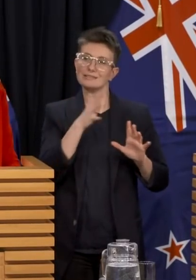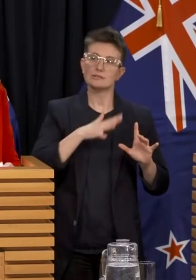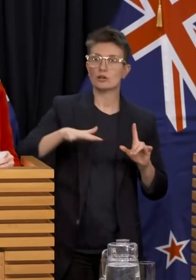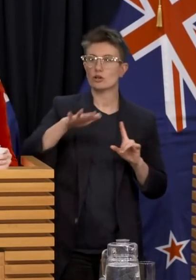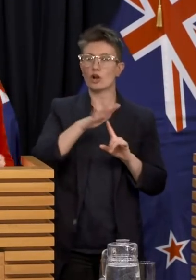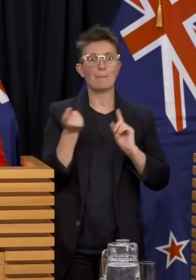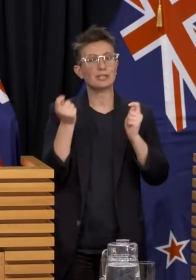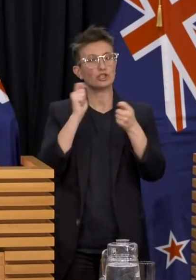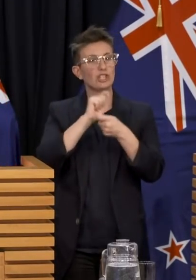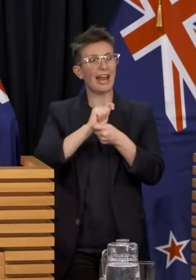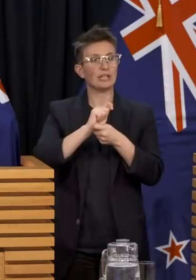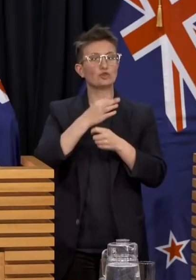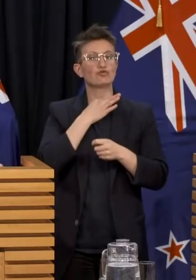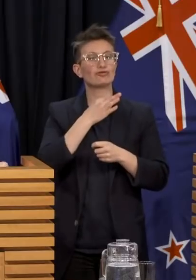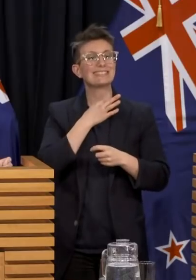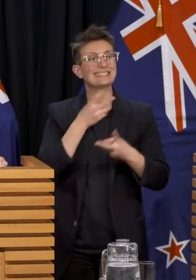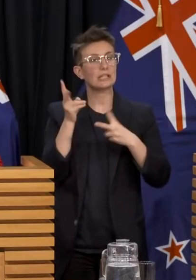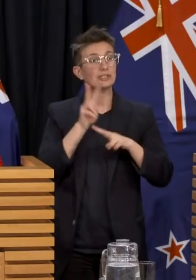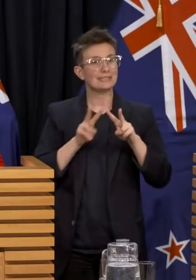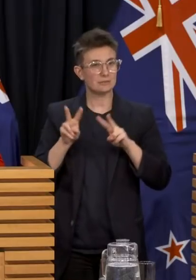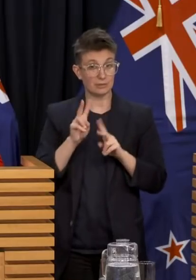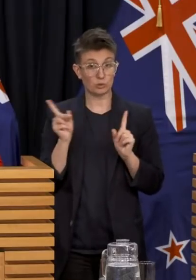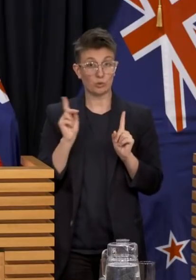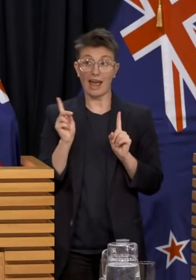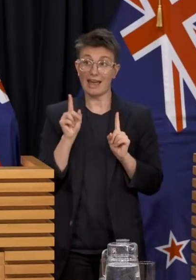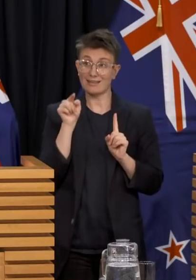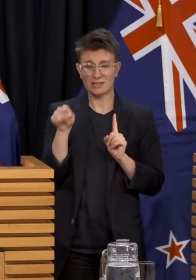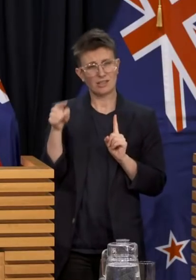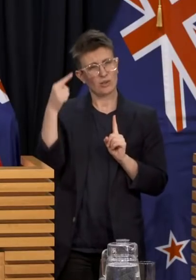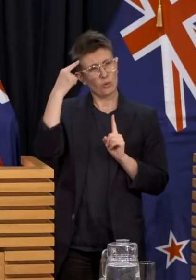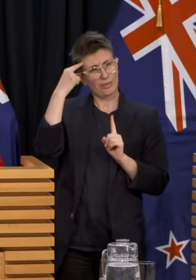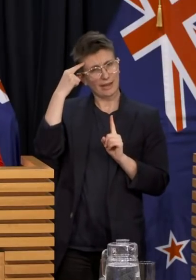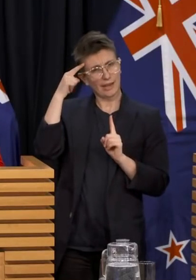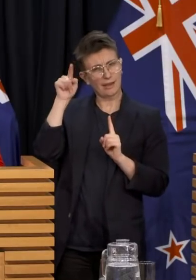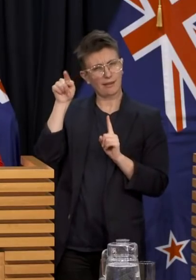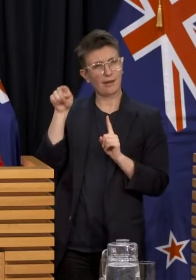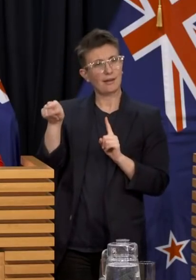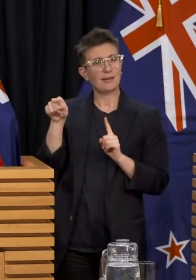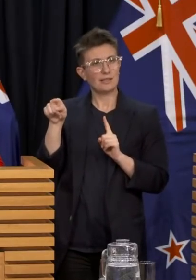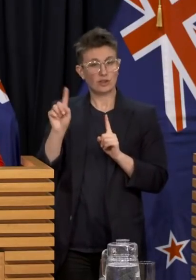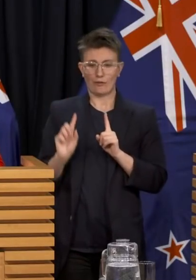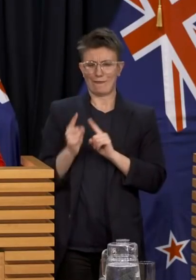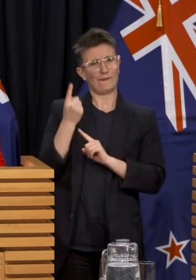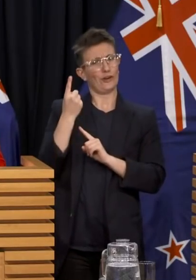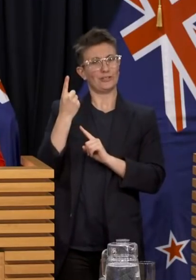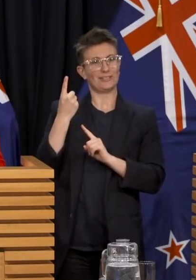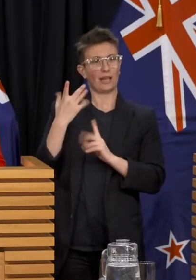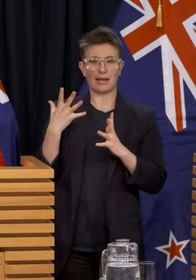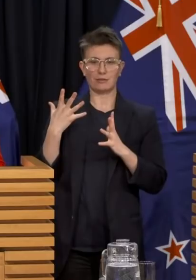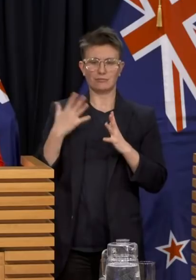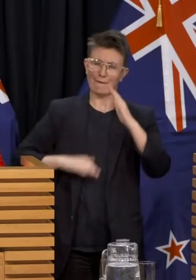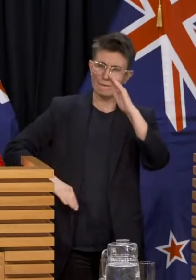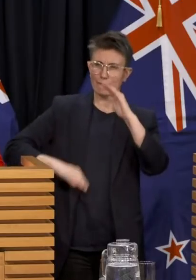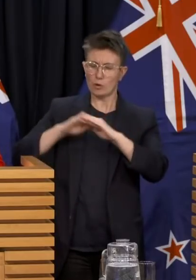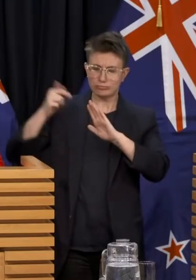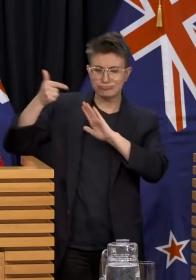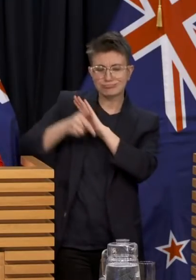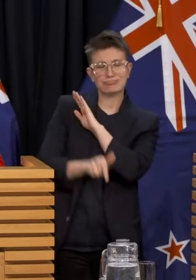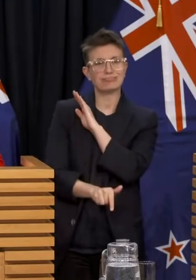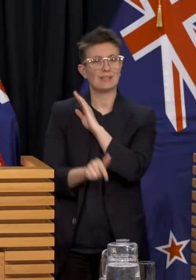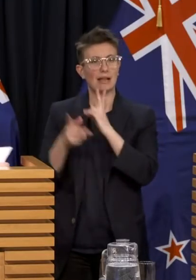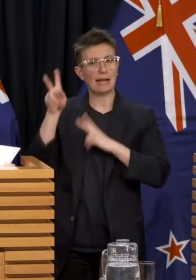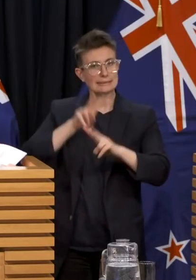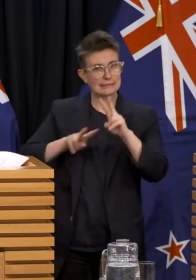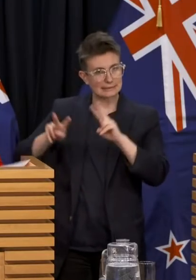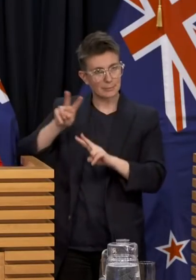worse situation than what you would have expected, given this is the first sort of comprehensive assessment that's been done? And do you agree with James